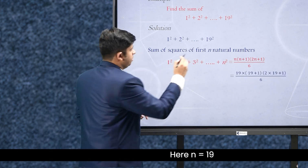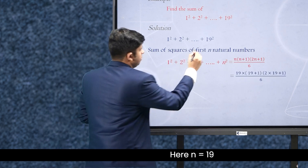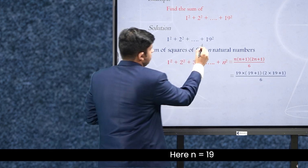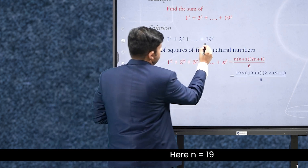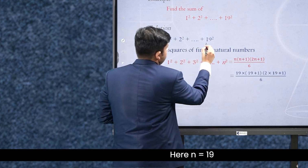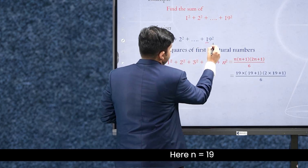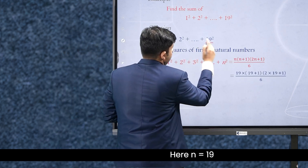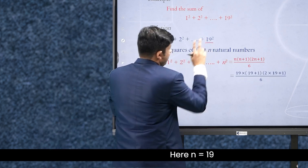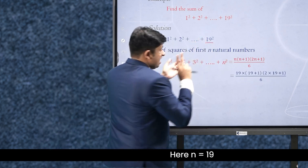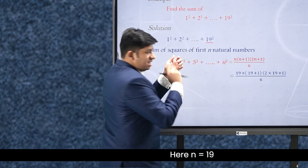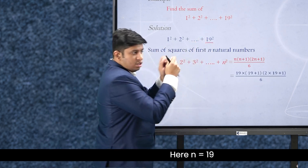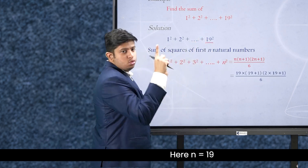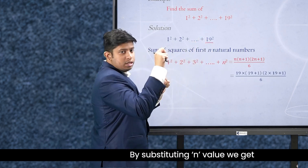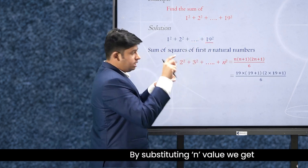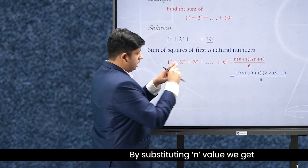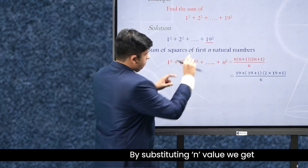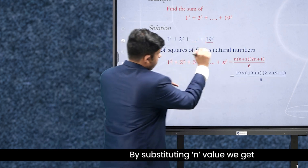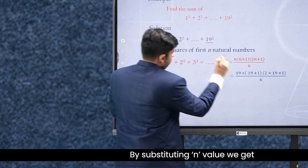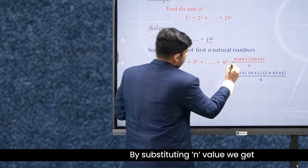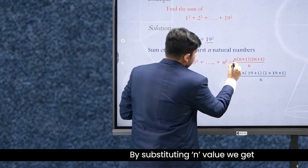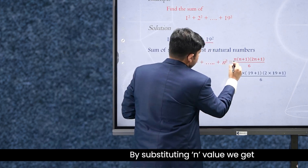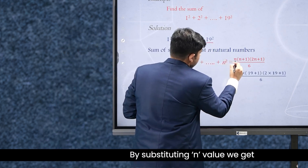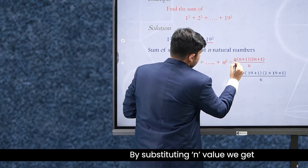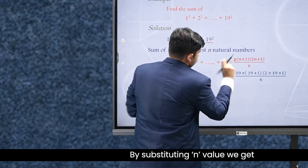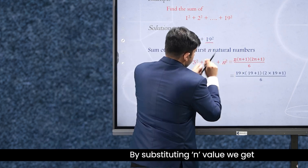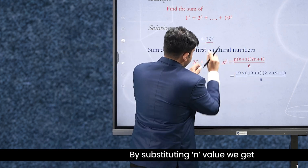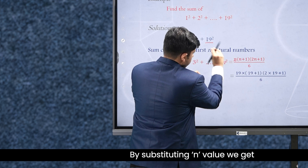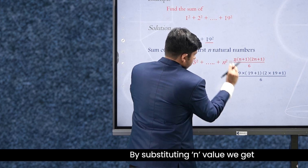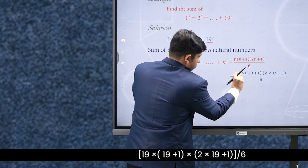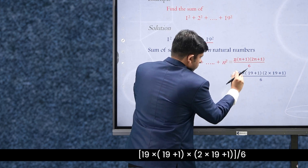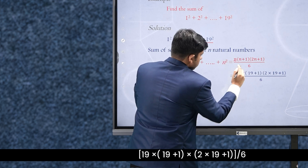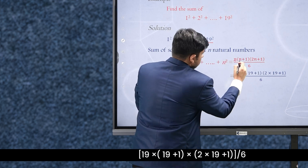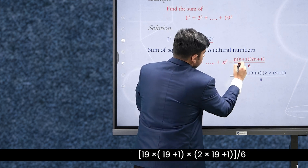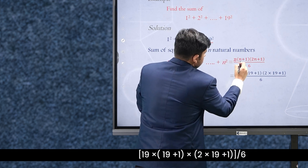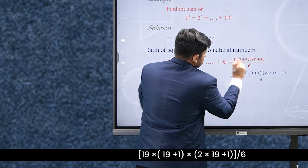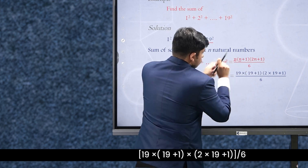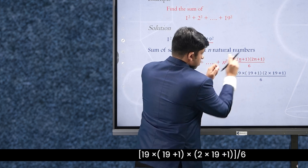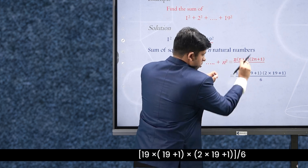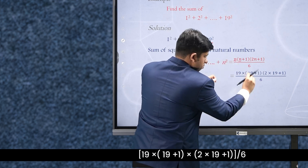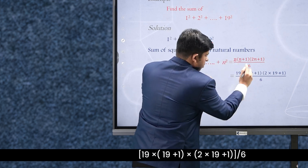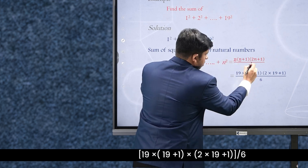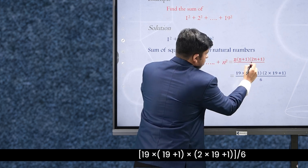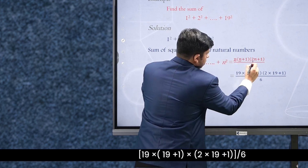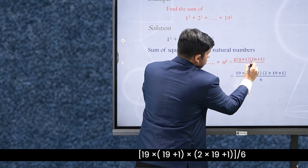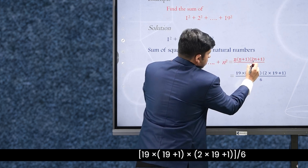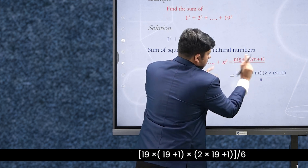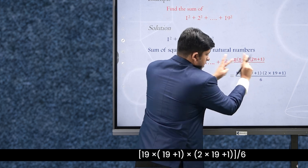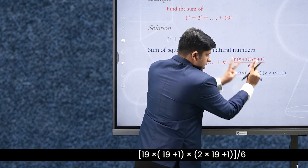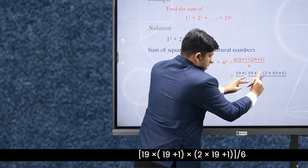19. By substituting n value, we get 19 into 19 plus 1